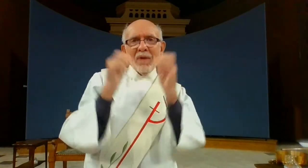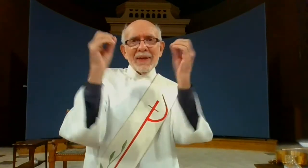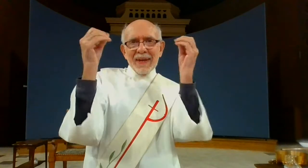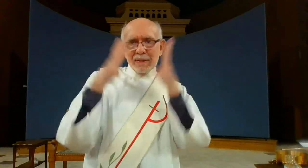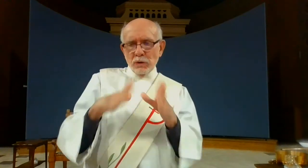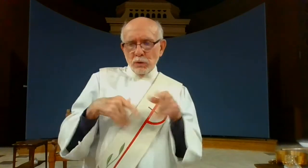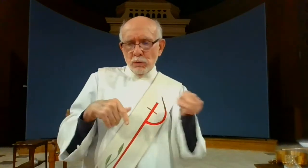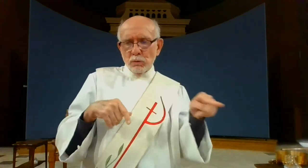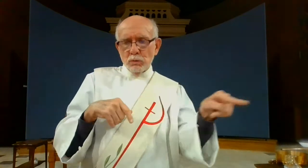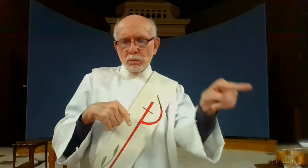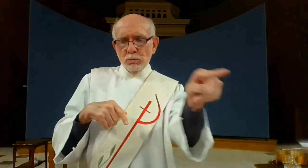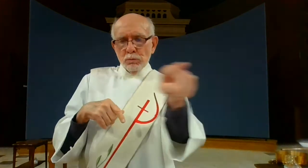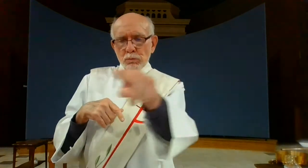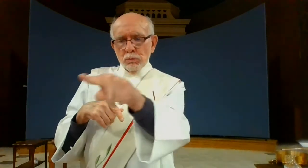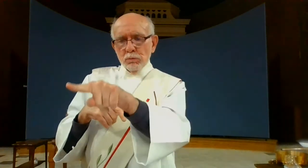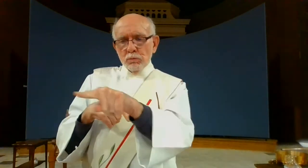sitting in the midst of the teachers,